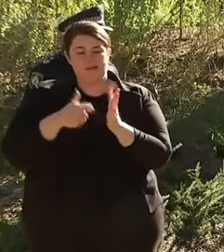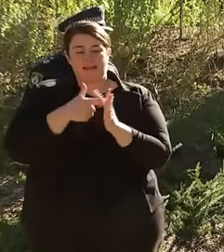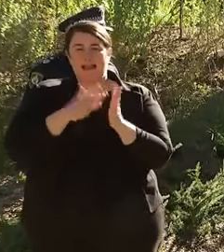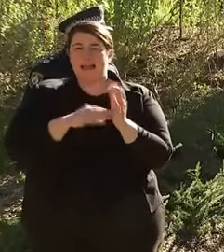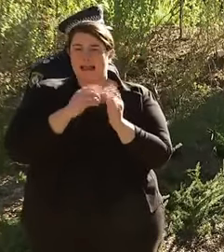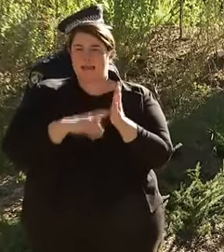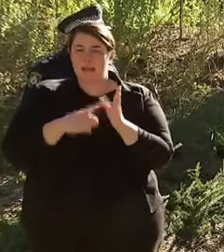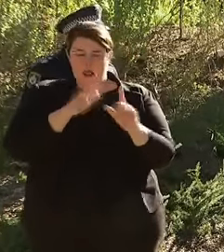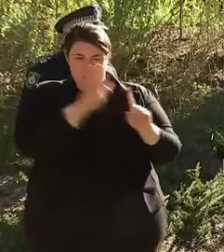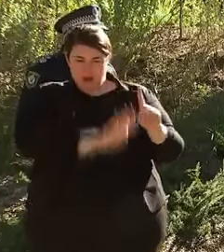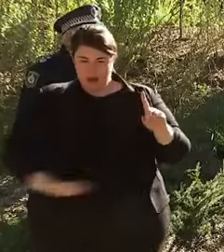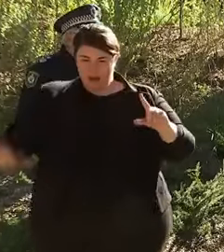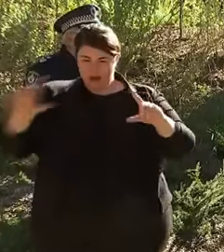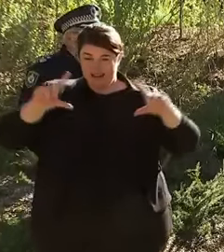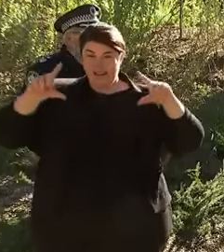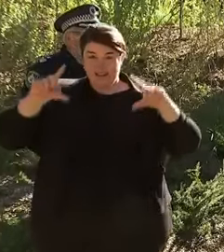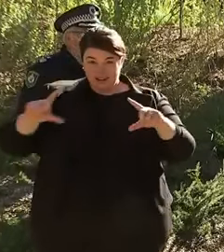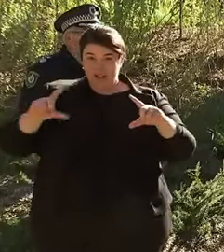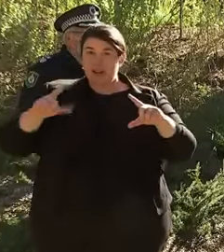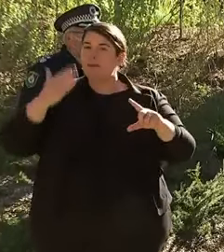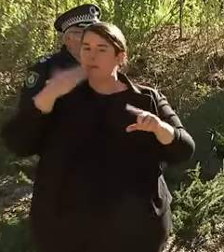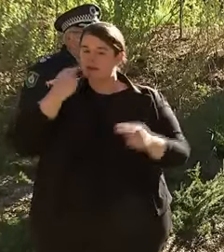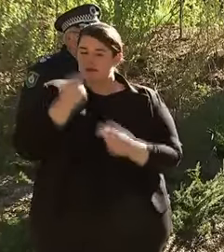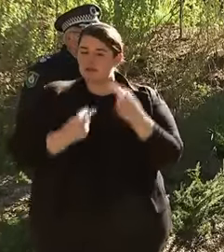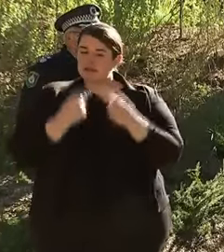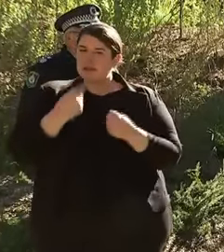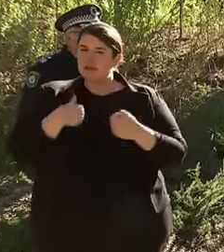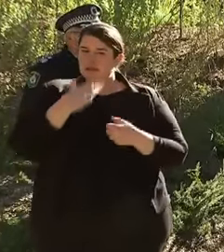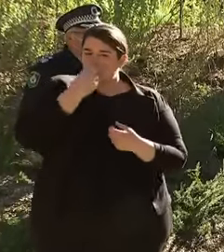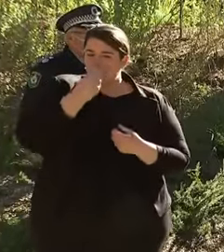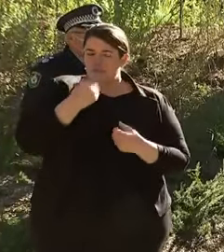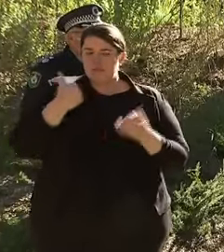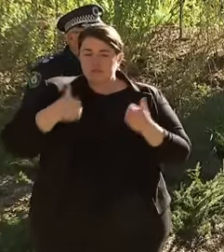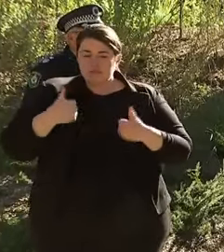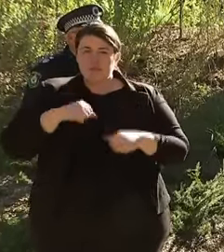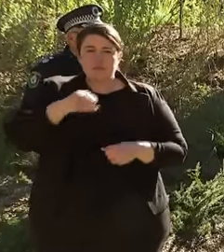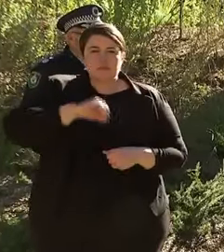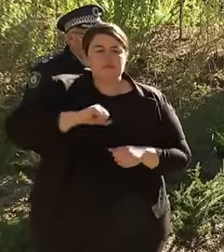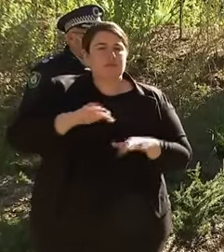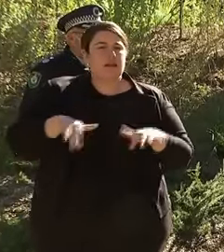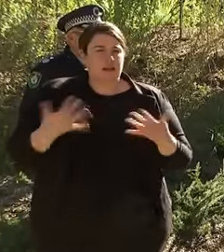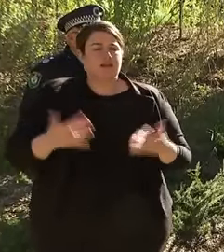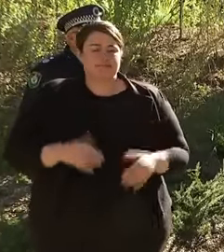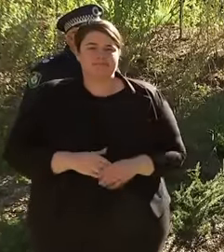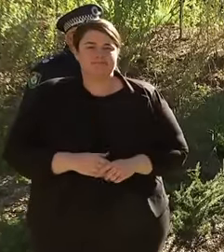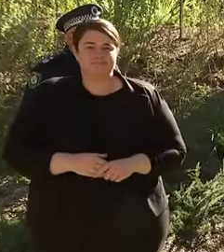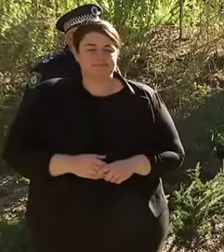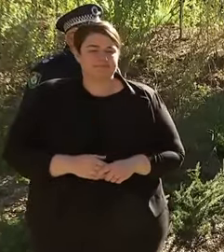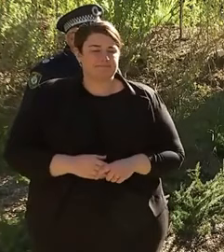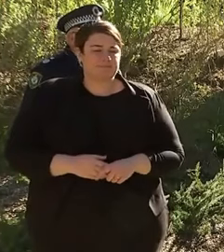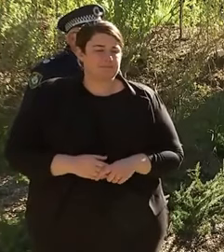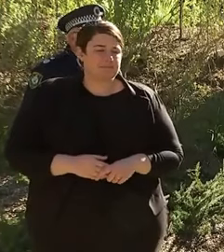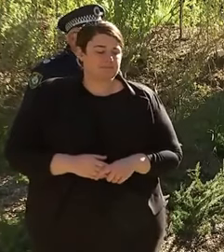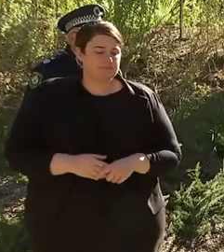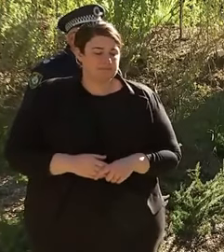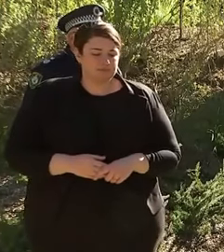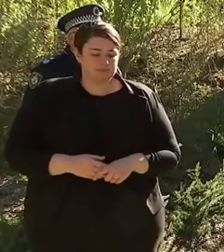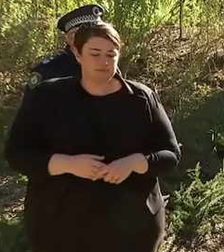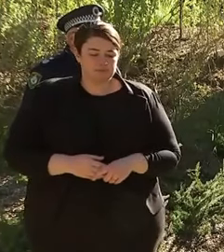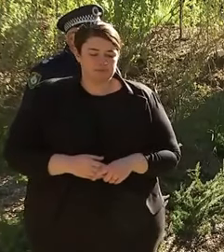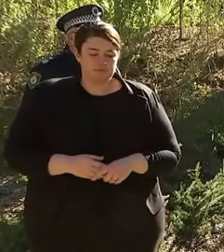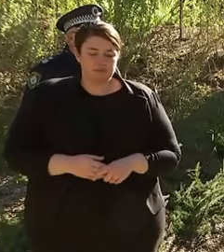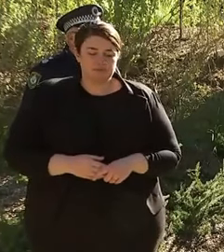asking people in that community to be alert for symptoms. In relation to other cases, I